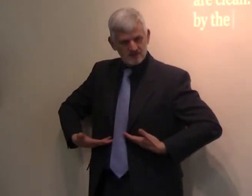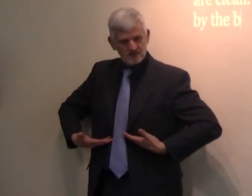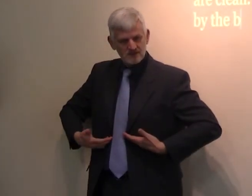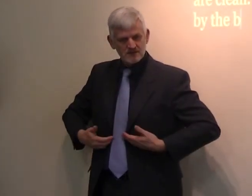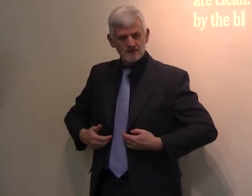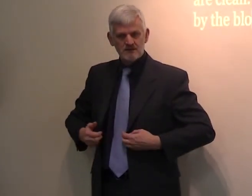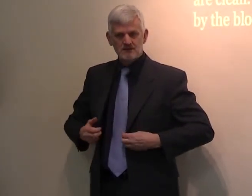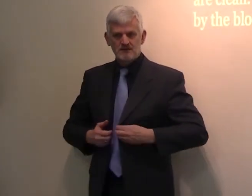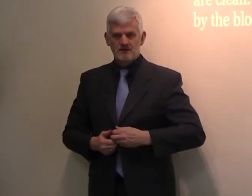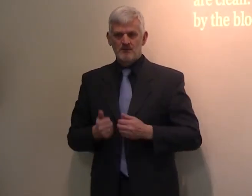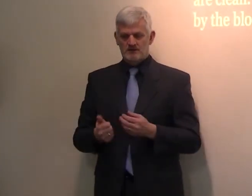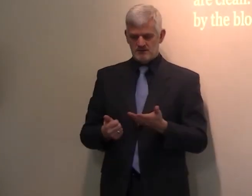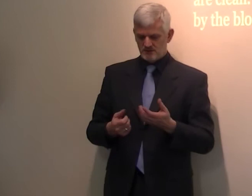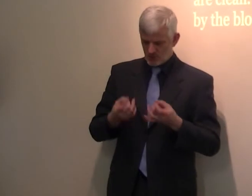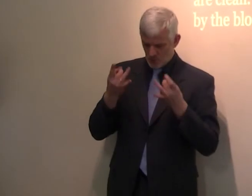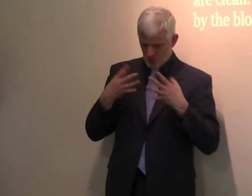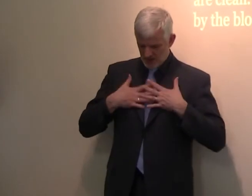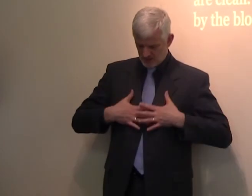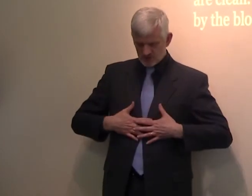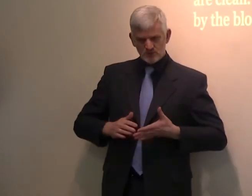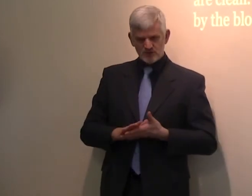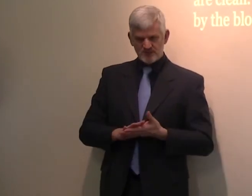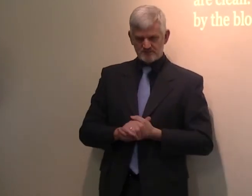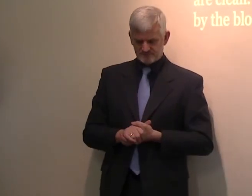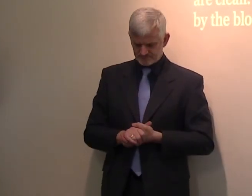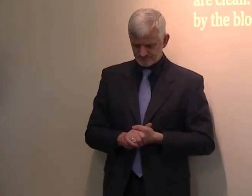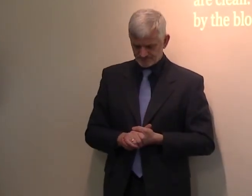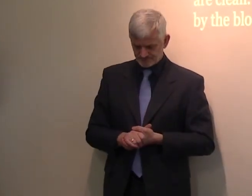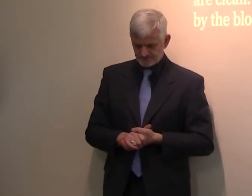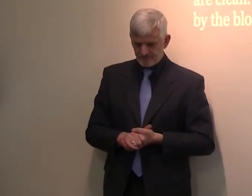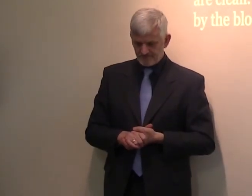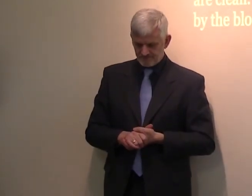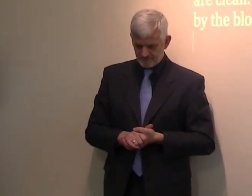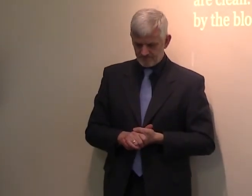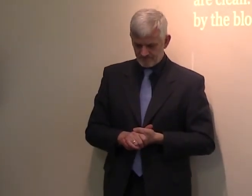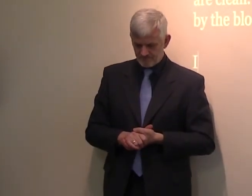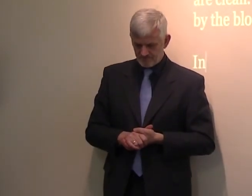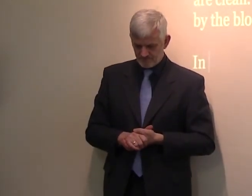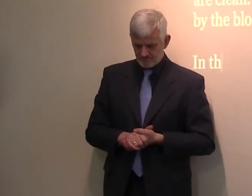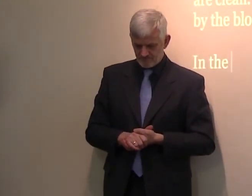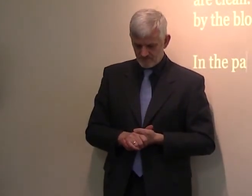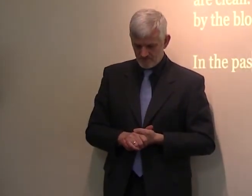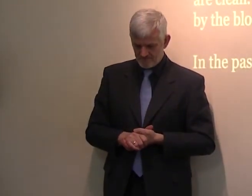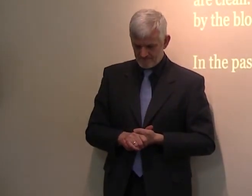wear a white garment. In the past, white garment was put